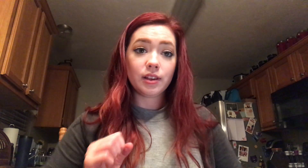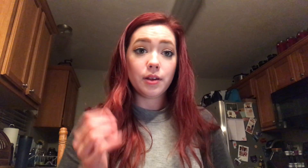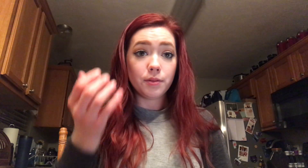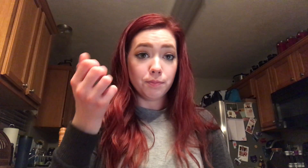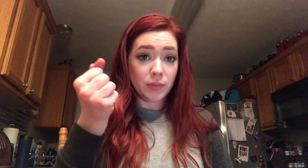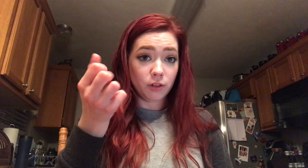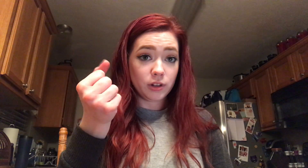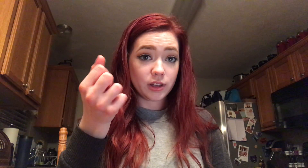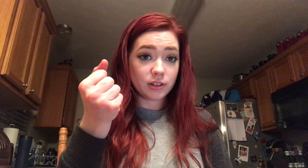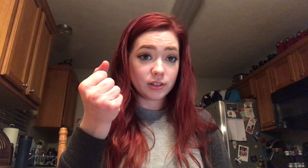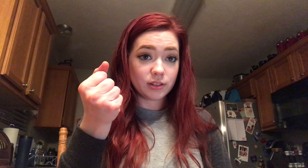milk,